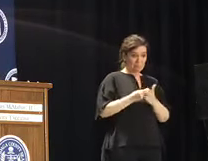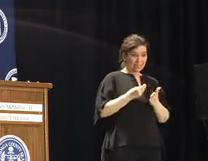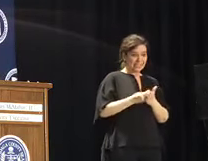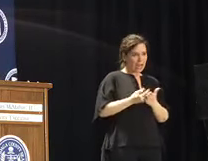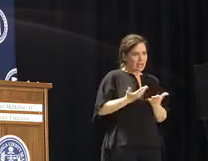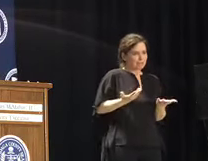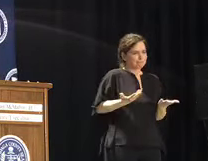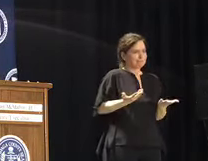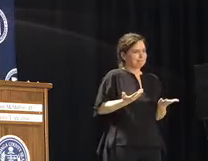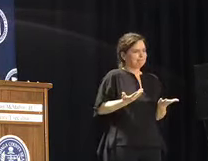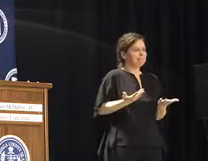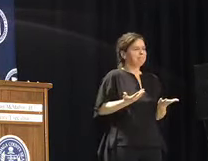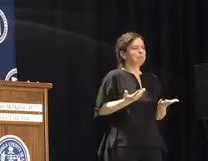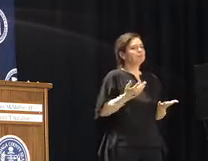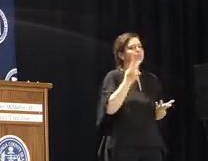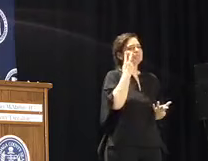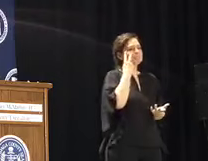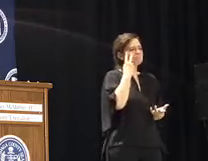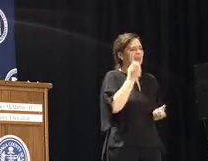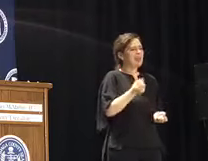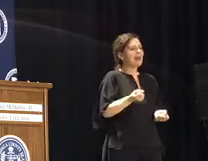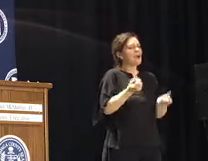looks like and how it would flow.